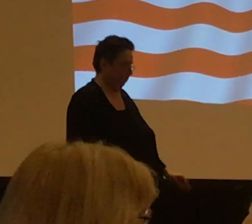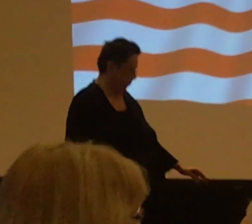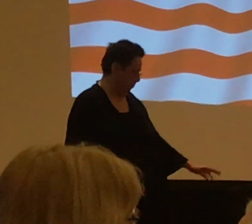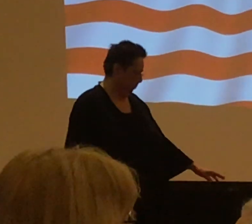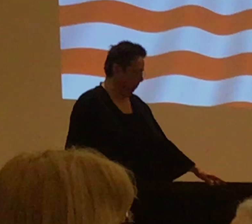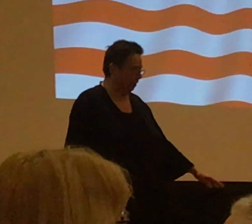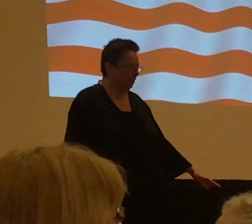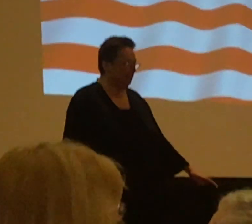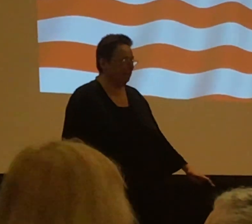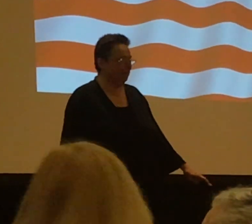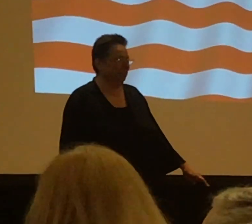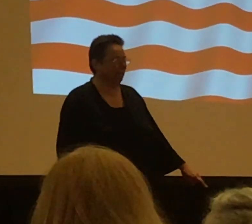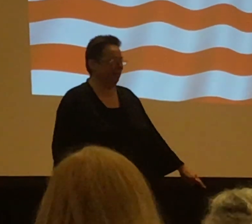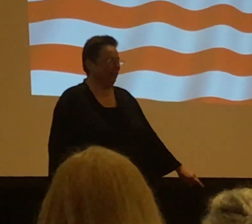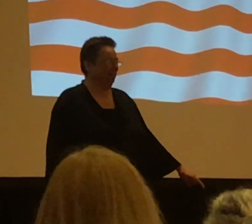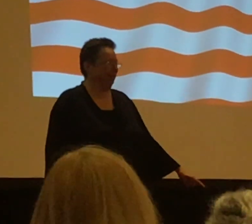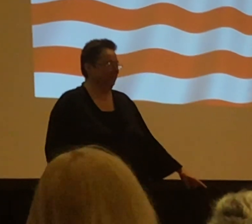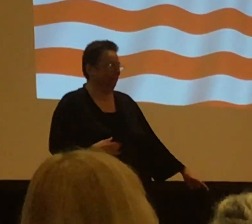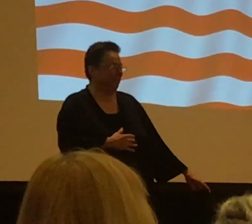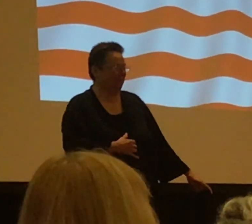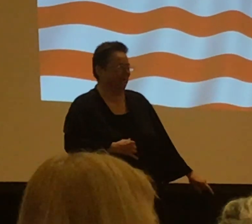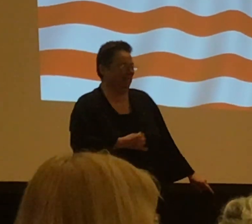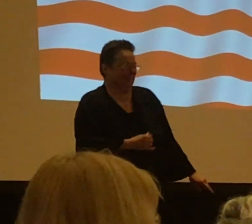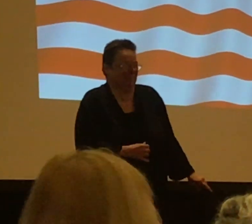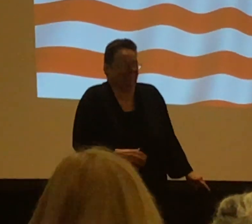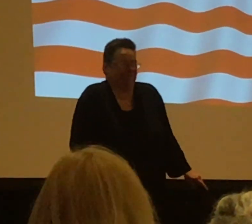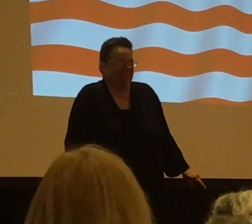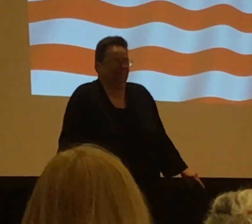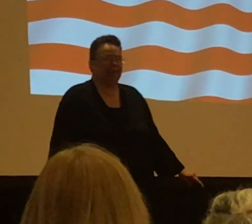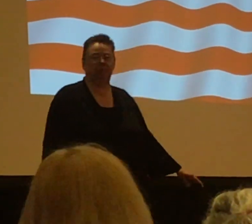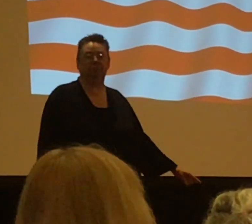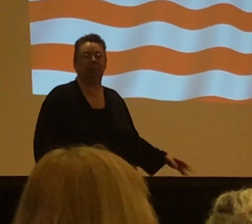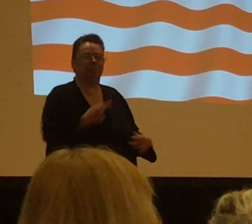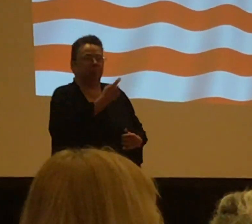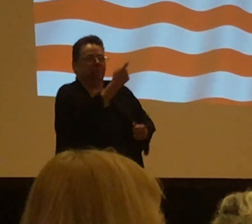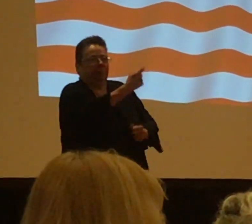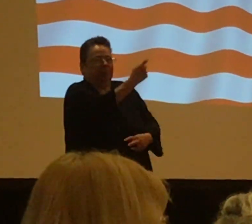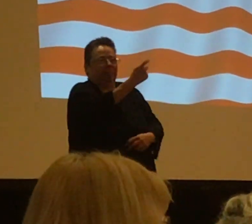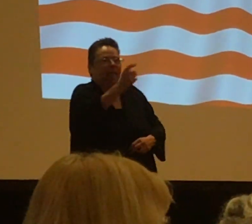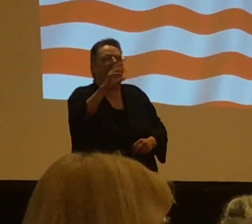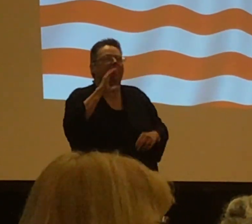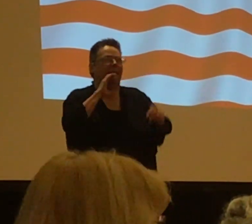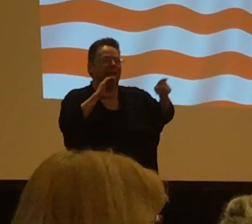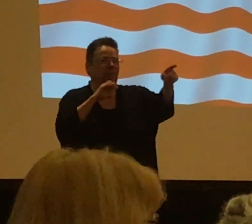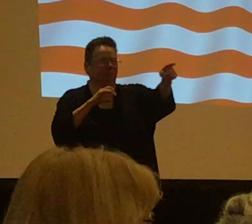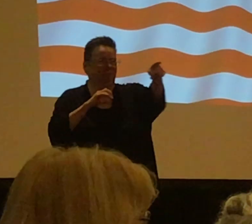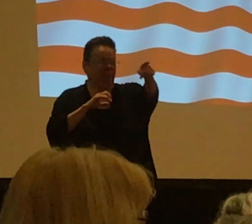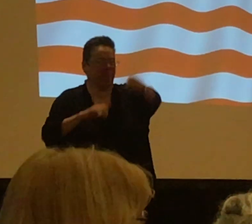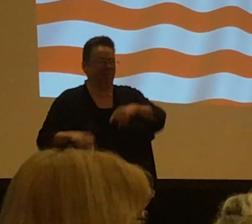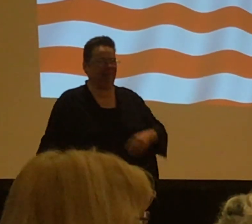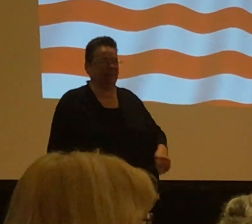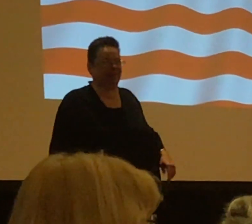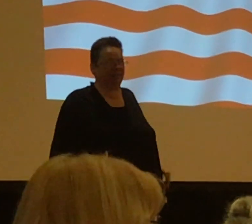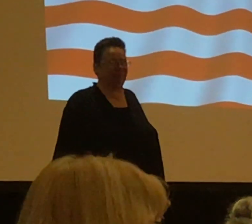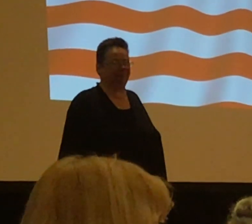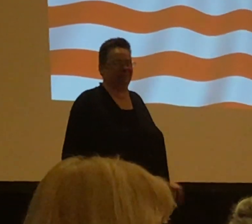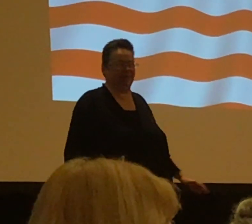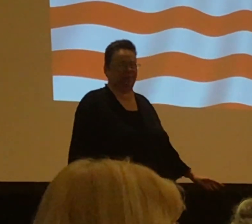Yes. Thank you. Yes, absolutely. Okay, coming to the other side of the room.